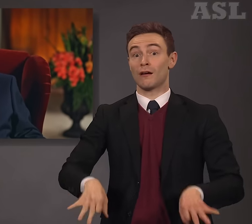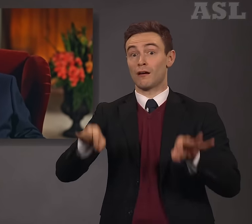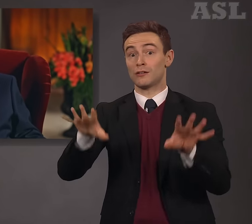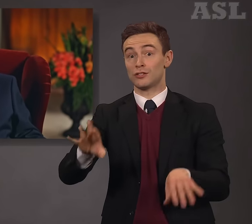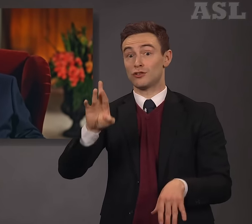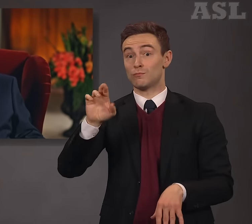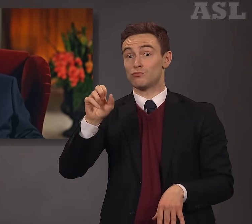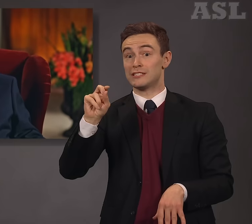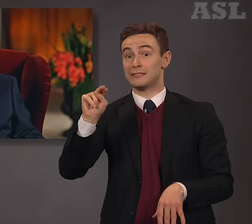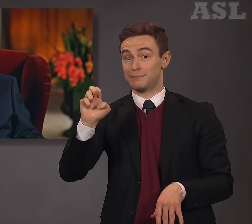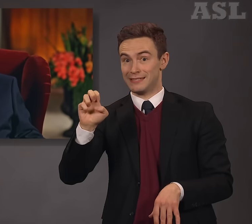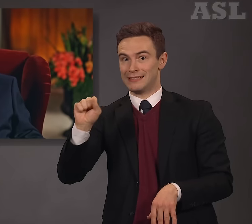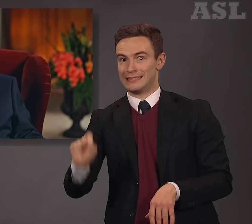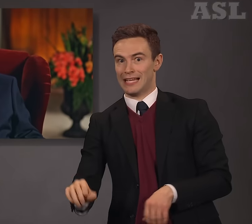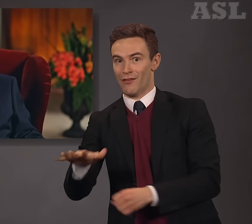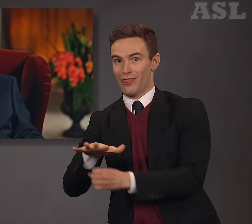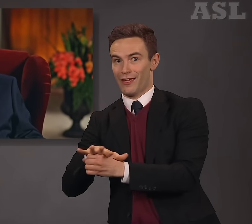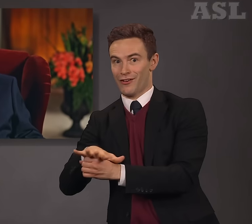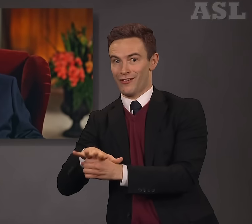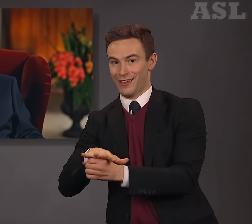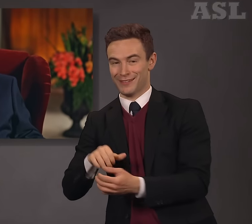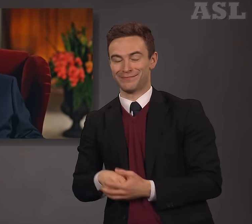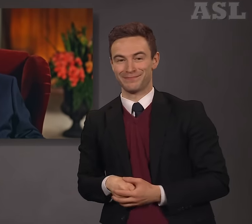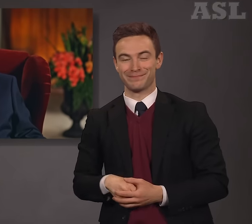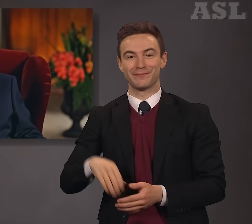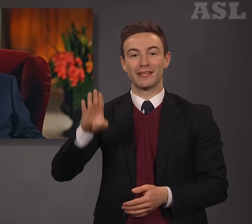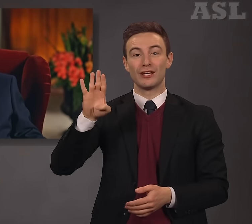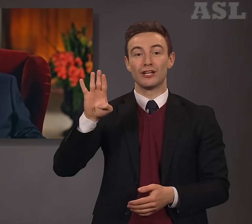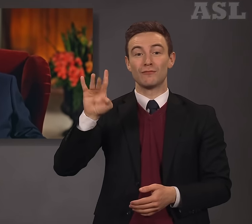Brisbane, Australia, South Area;